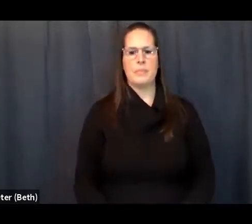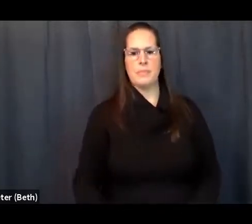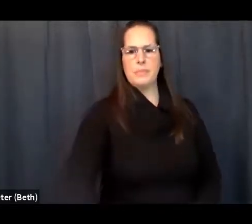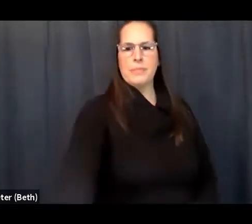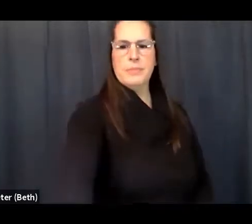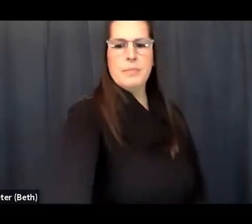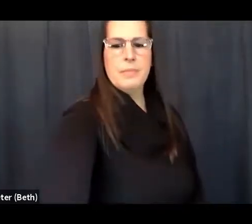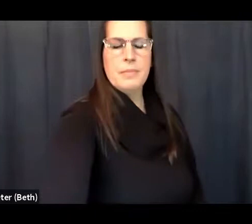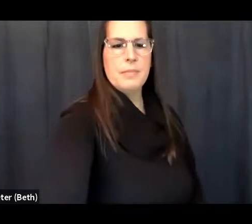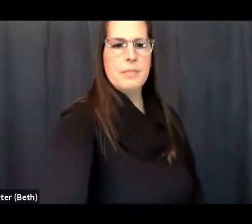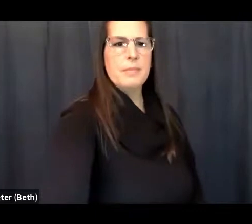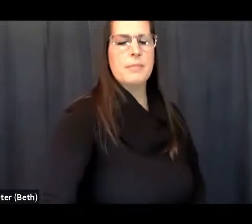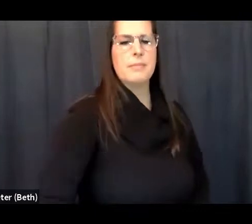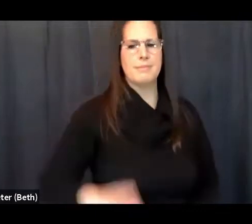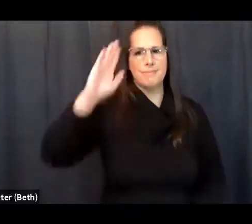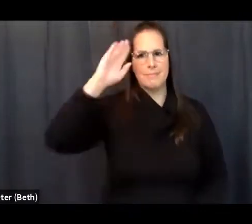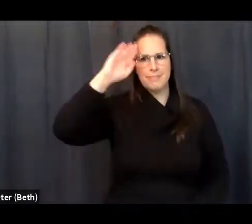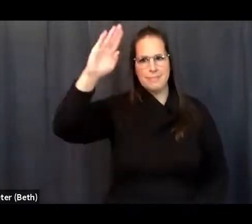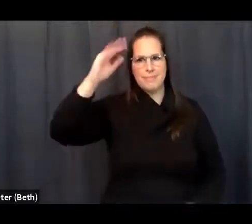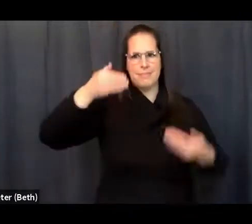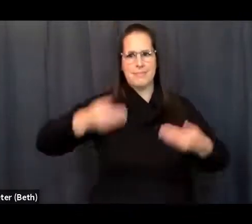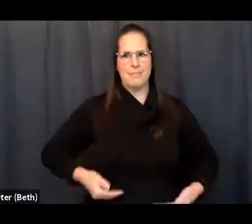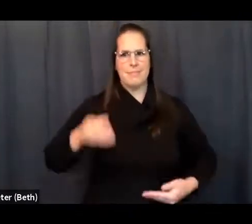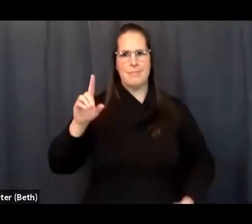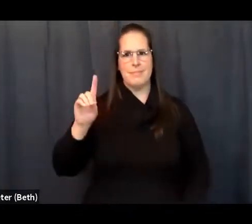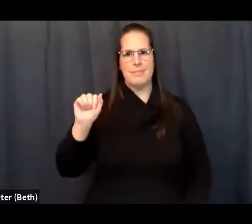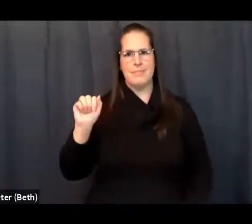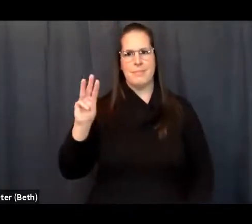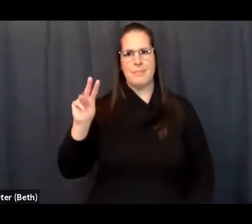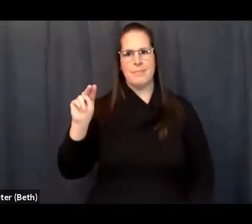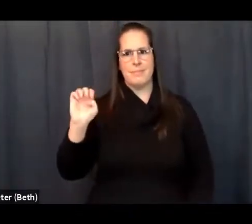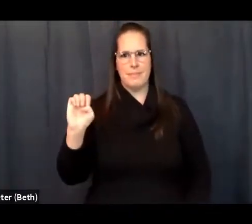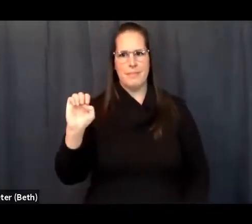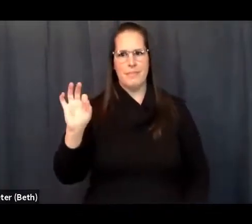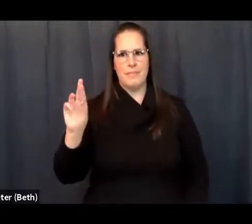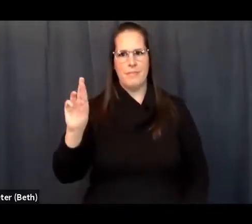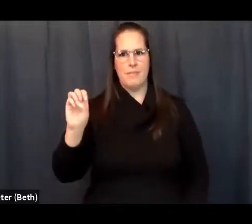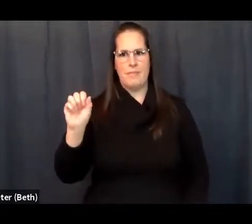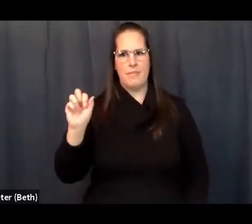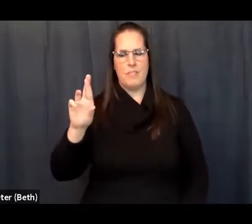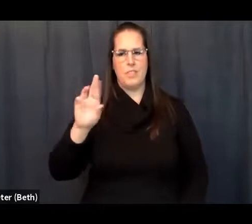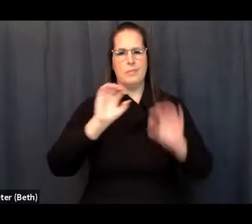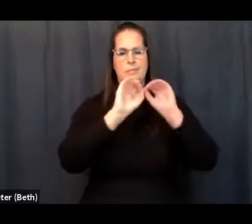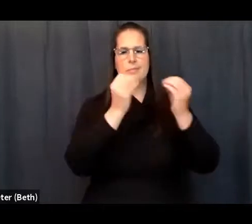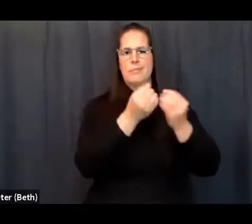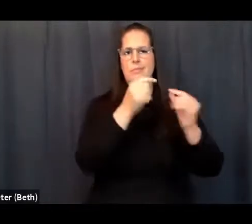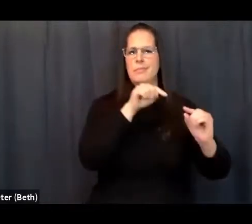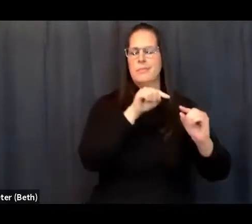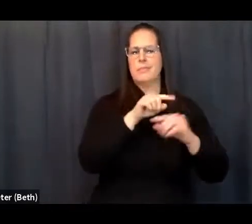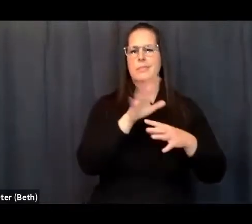Hello, my name is Dawne Fraser. I'm with Choice Empowerment Training, the founder since